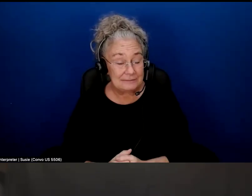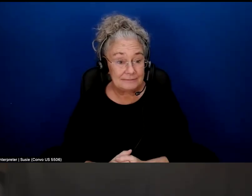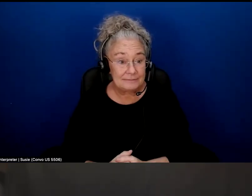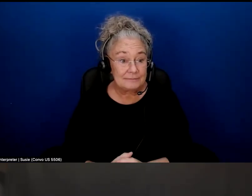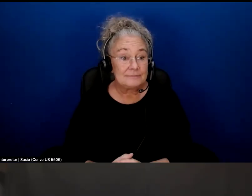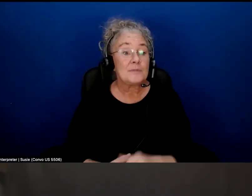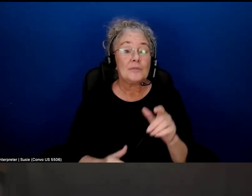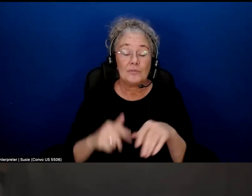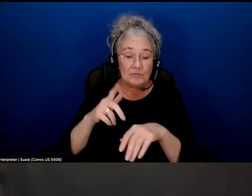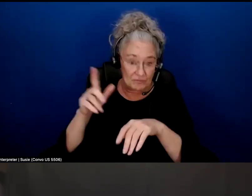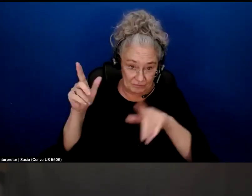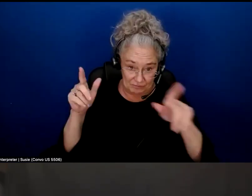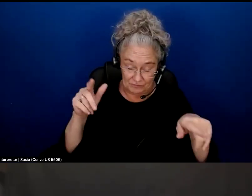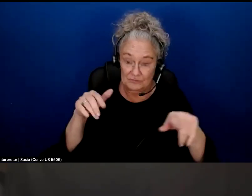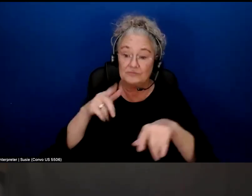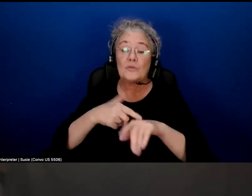Yeah, that's fine.